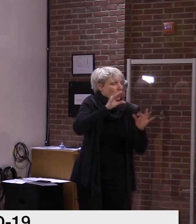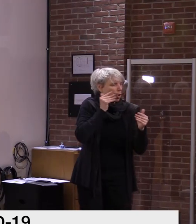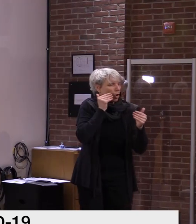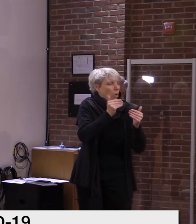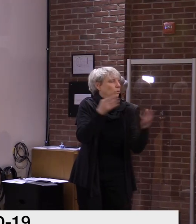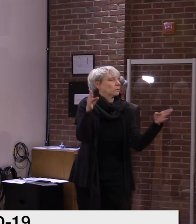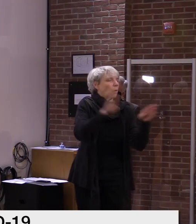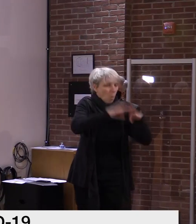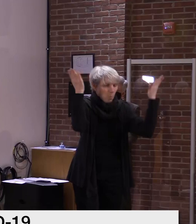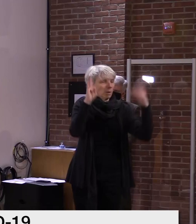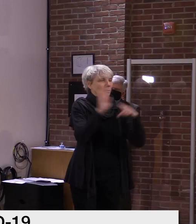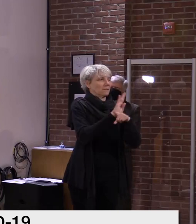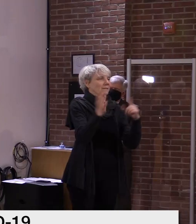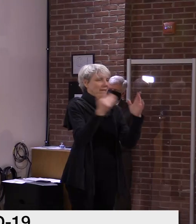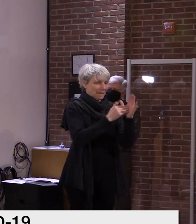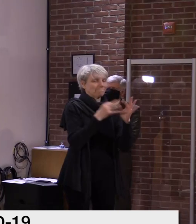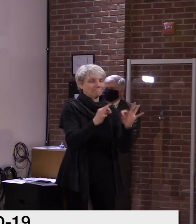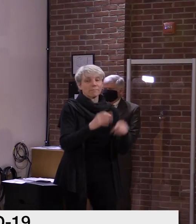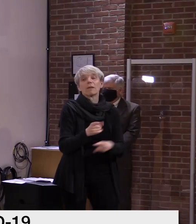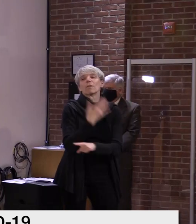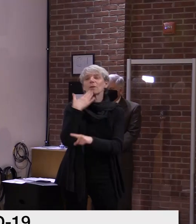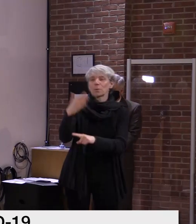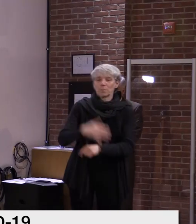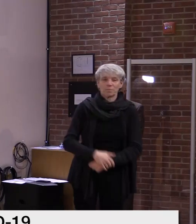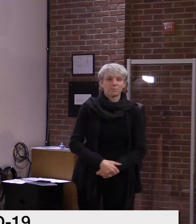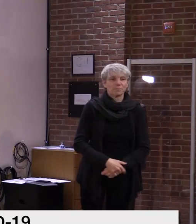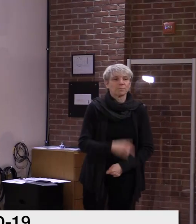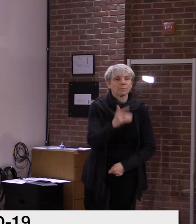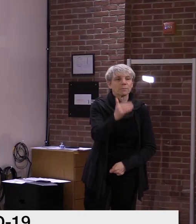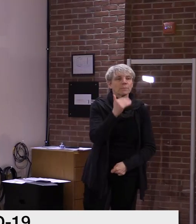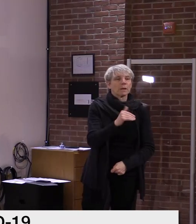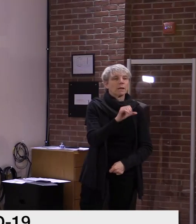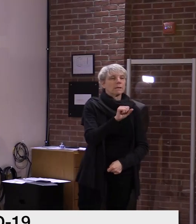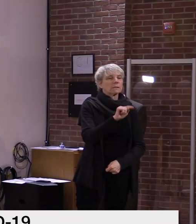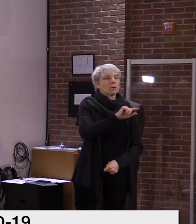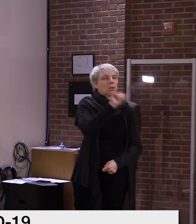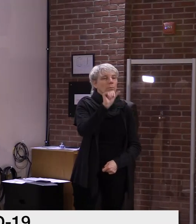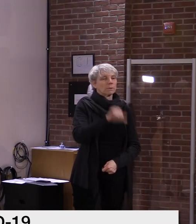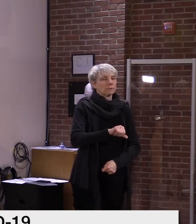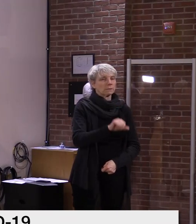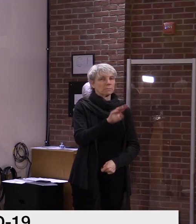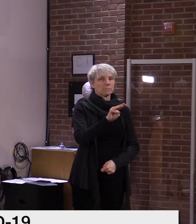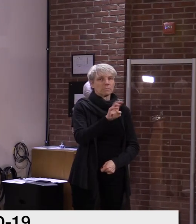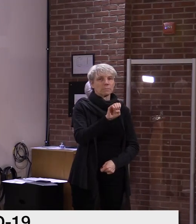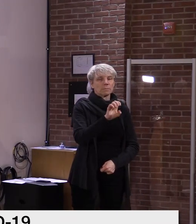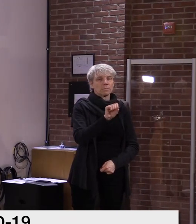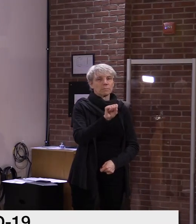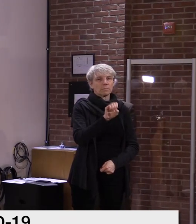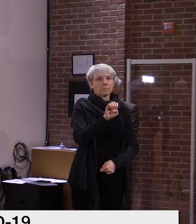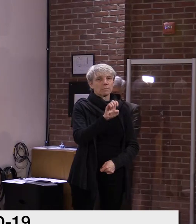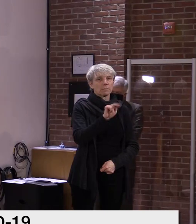that's all I got. Thank you. Cameron Paquette, St. Albans Messenger.